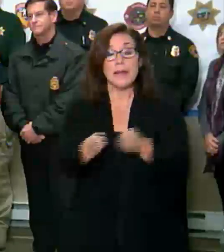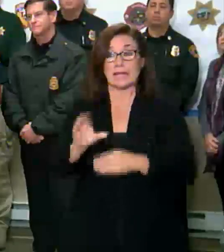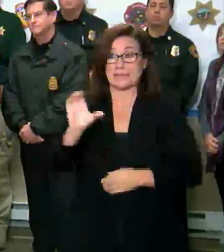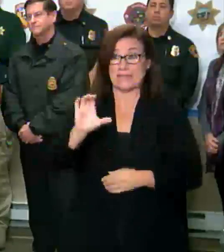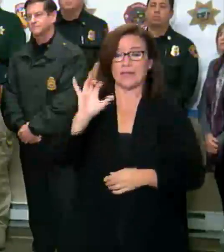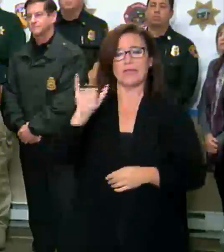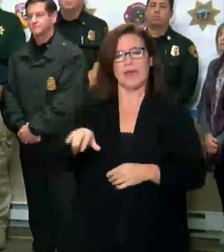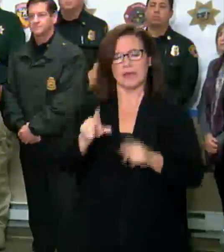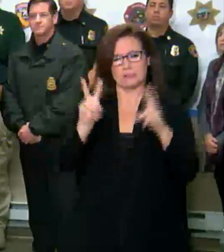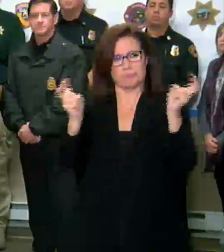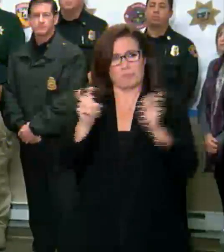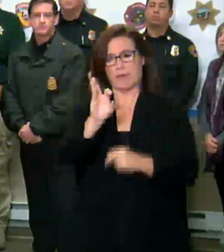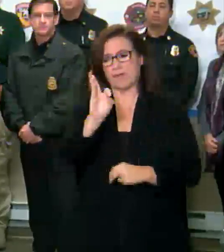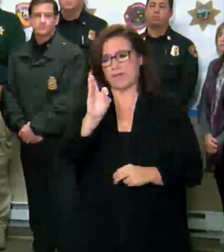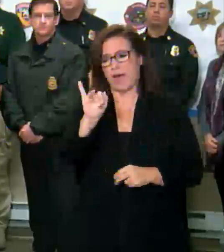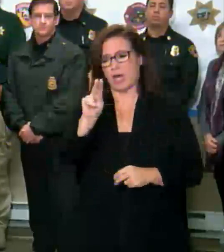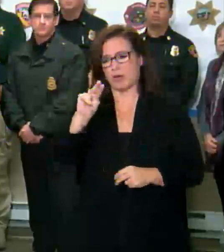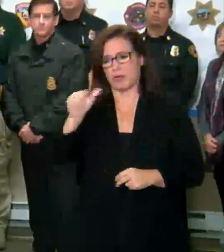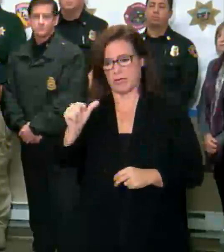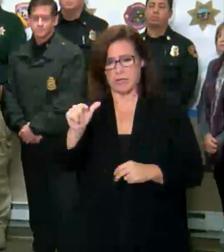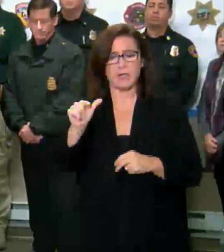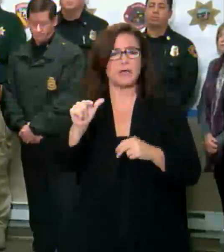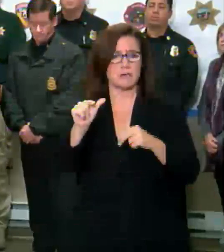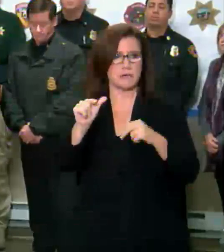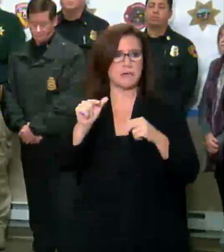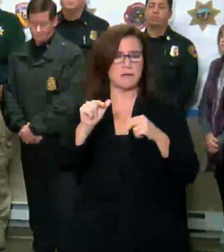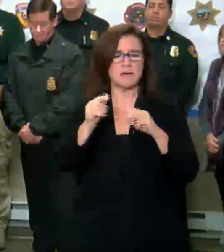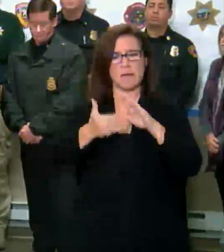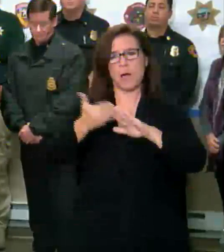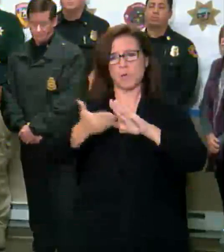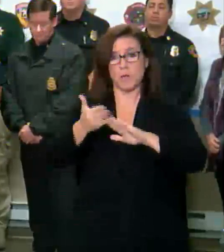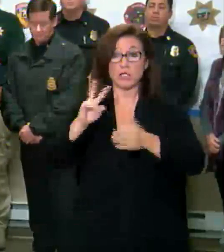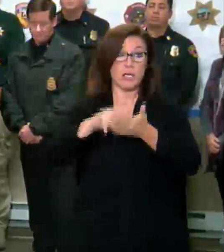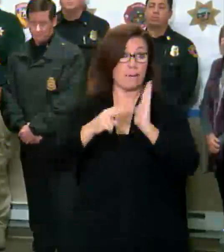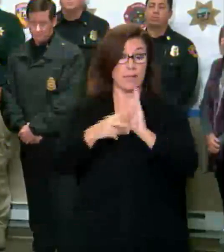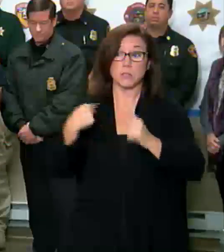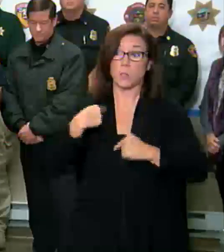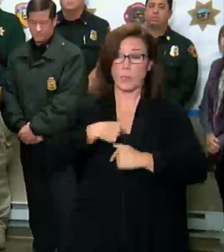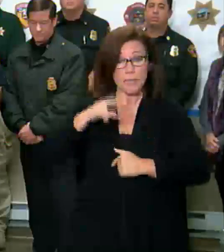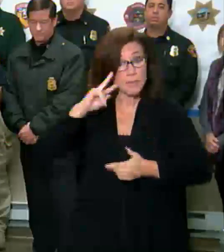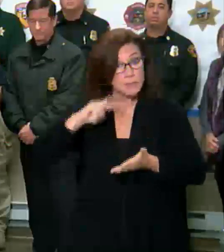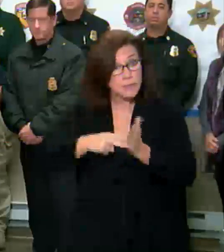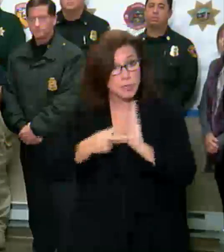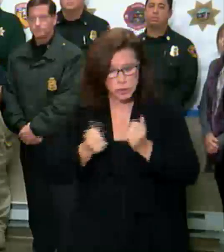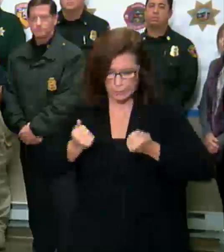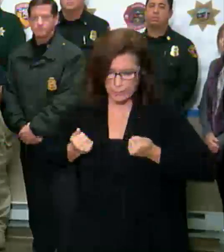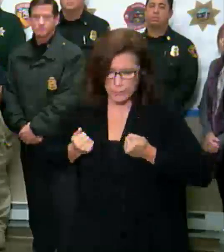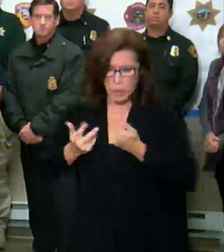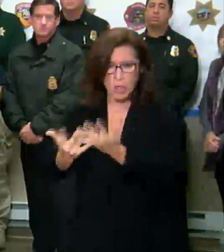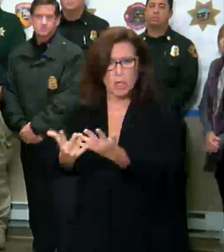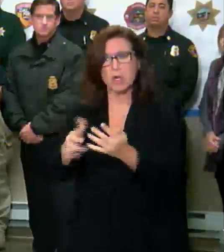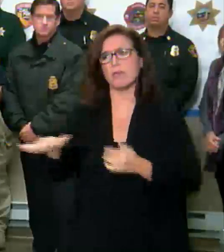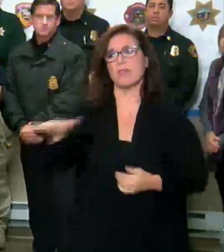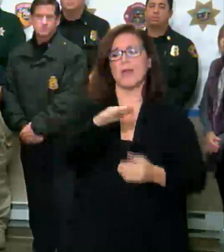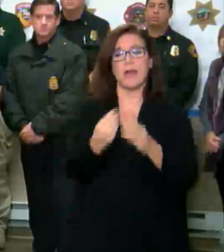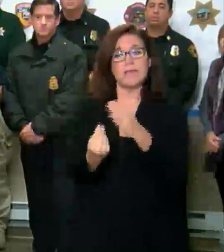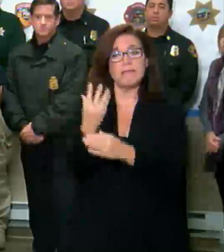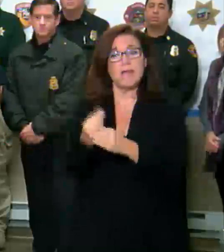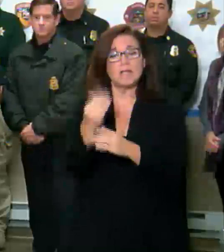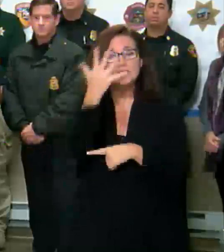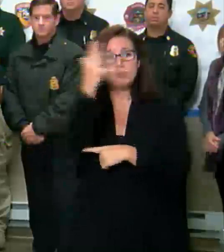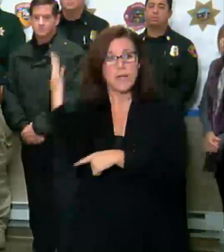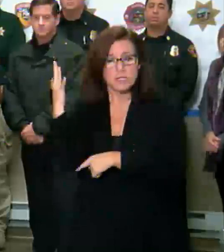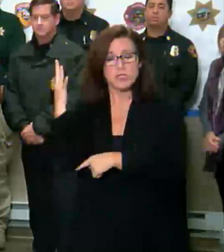designed for us to burn off the vegetation in the area in and around those communities under